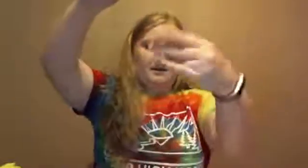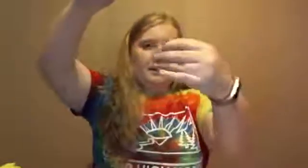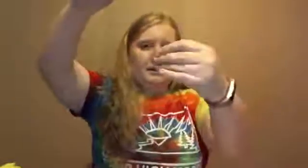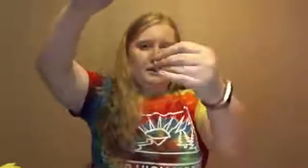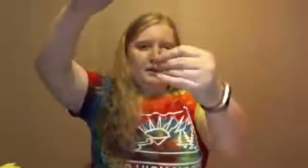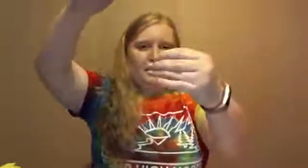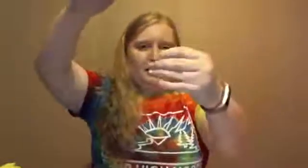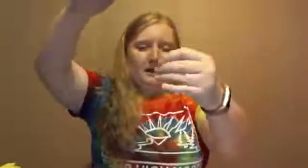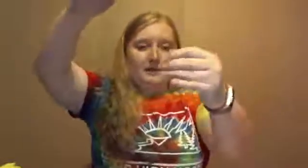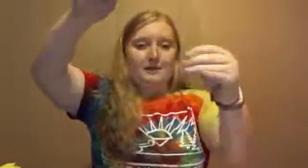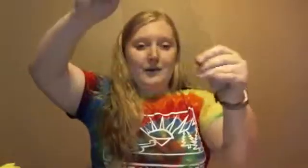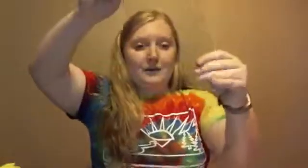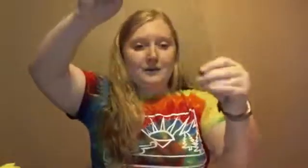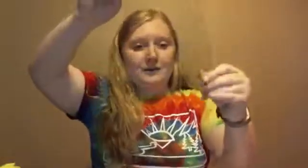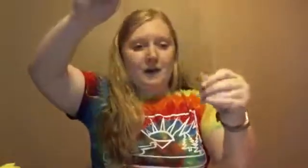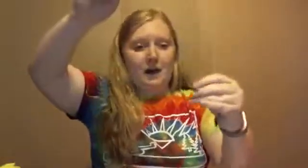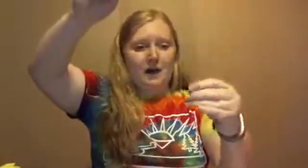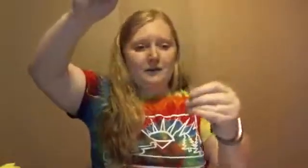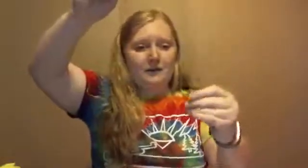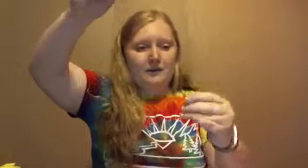thin. It's very soft